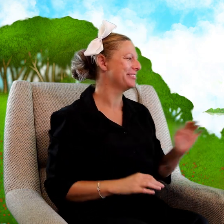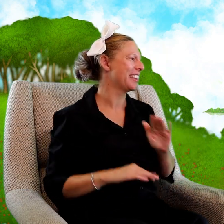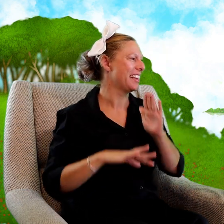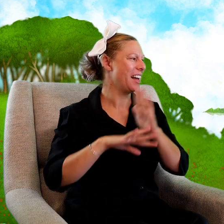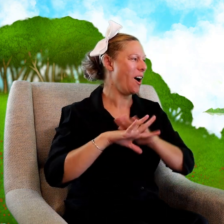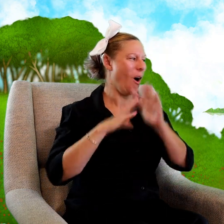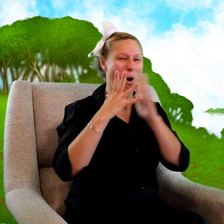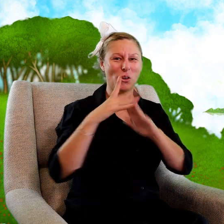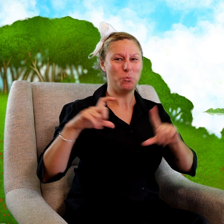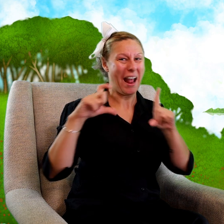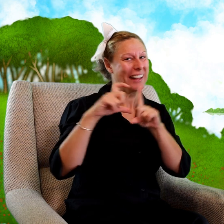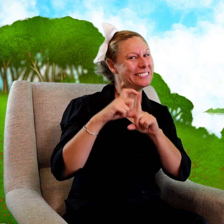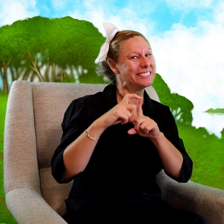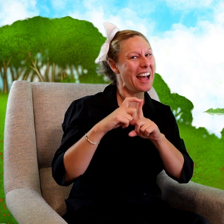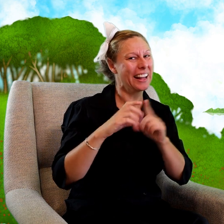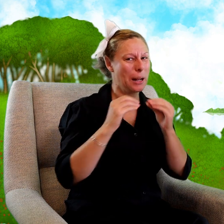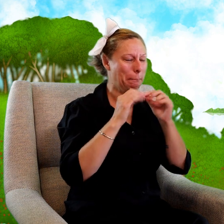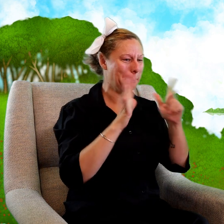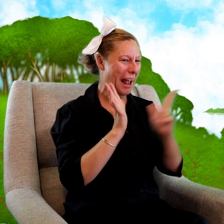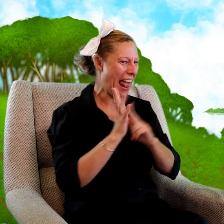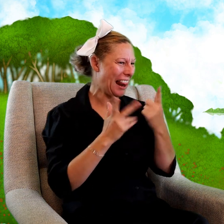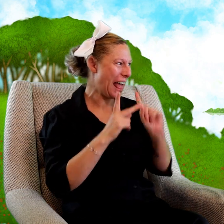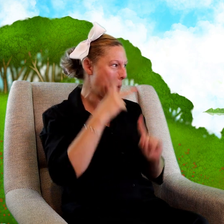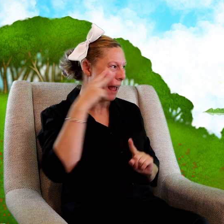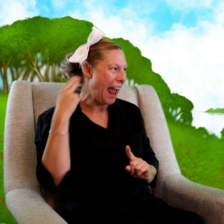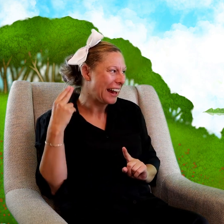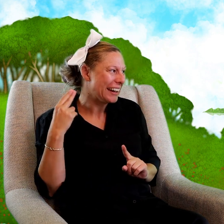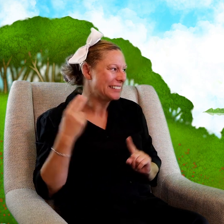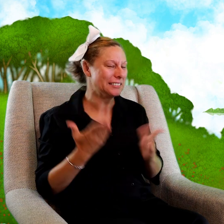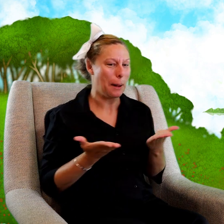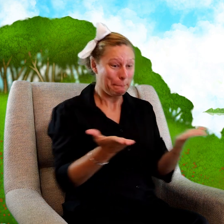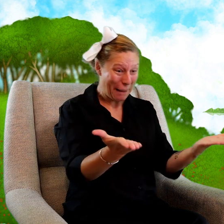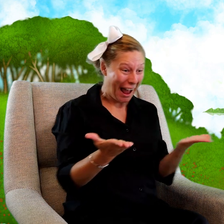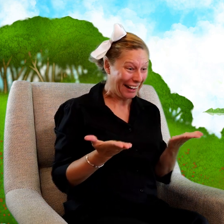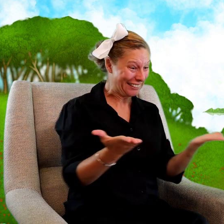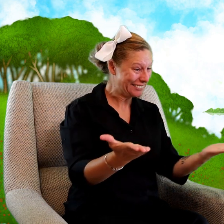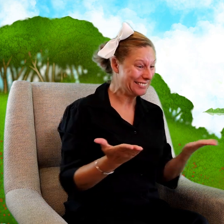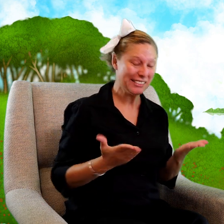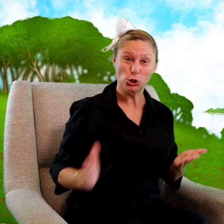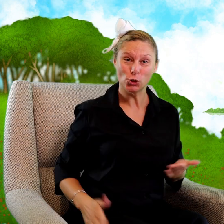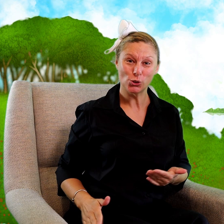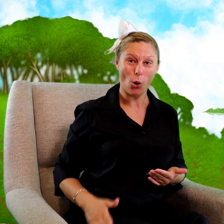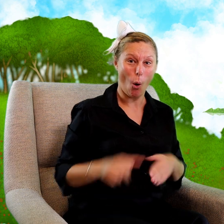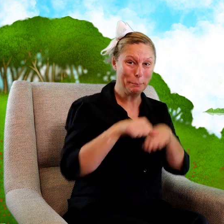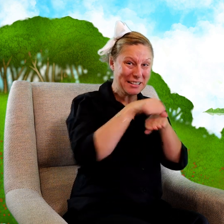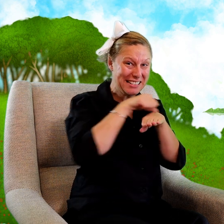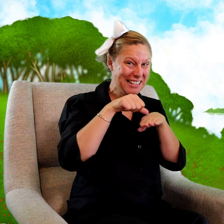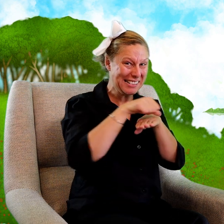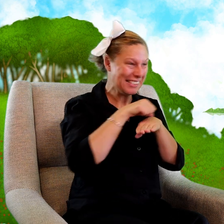On Wednesday, Ben and Bandit baked dog biscuits.